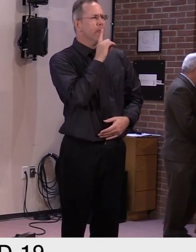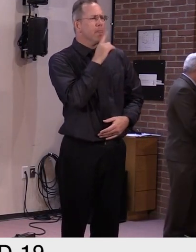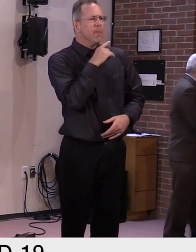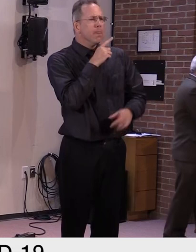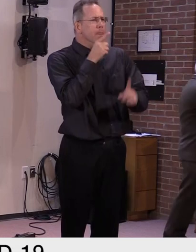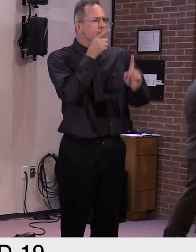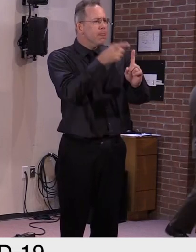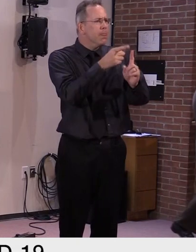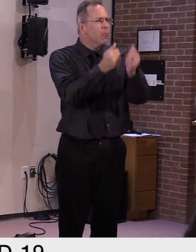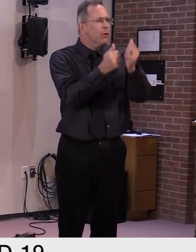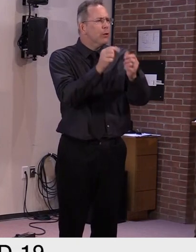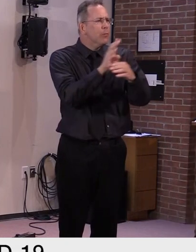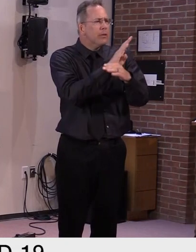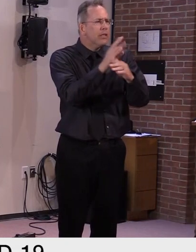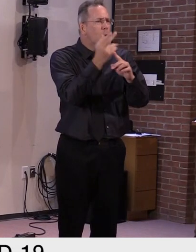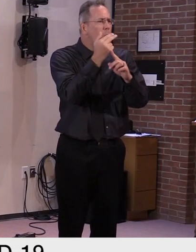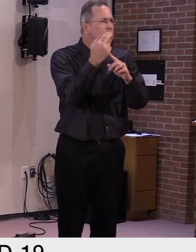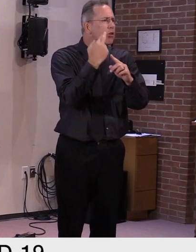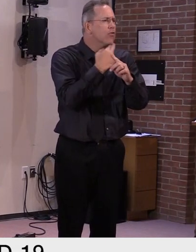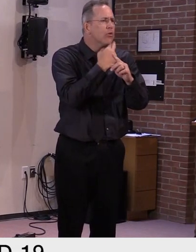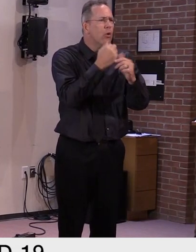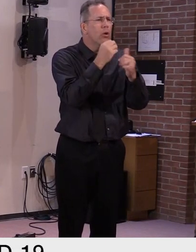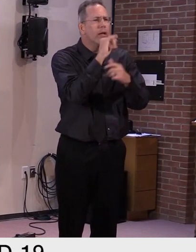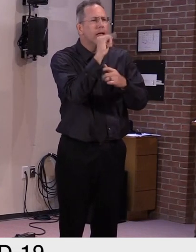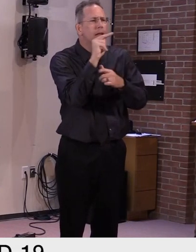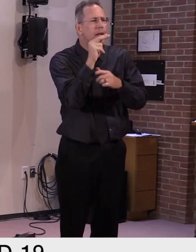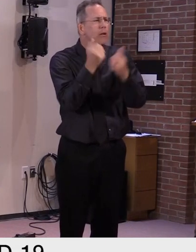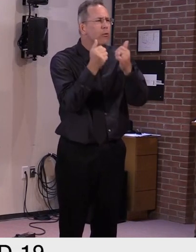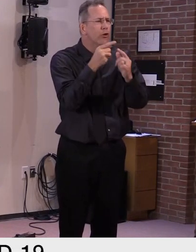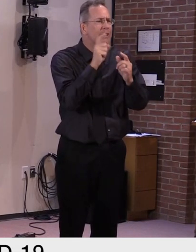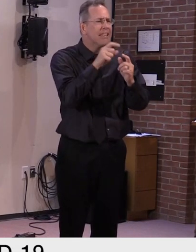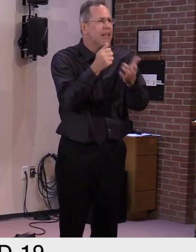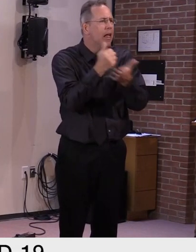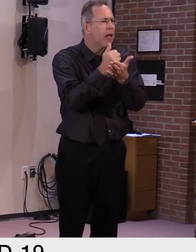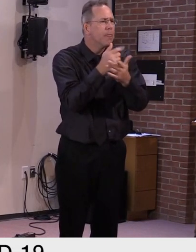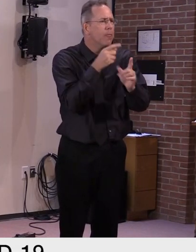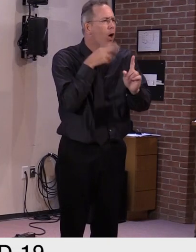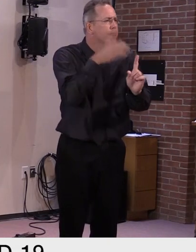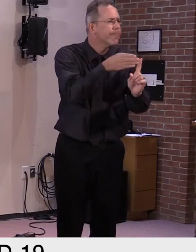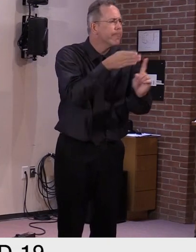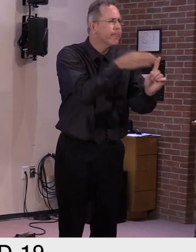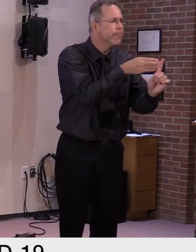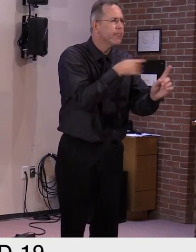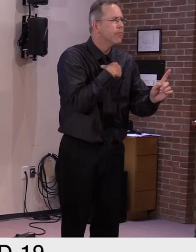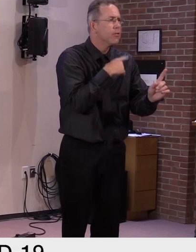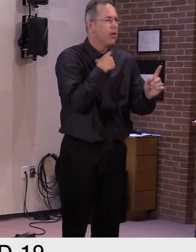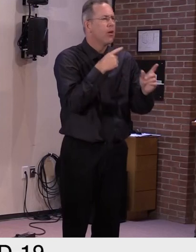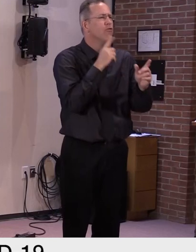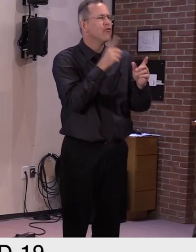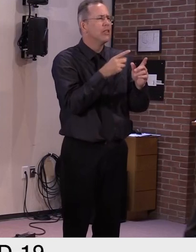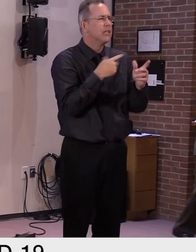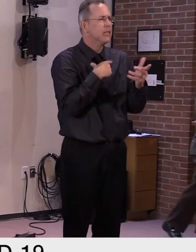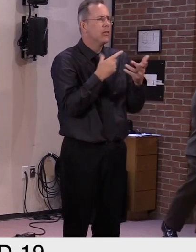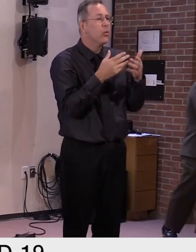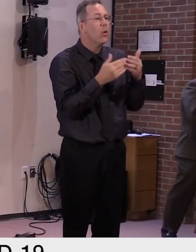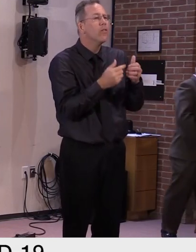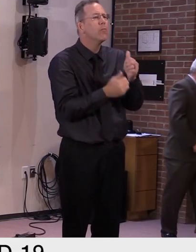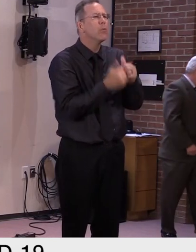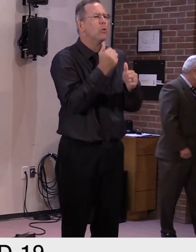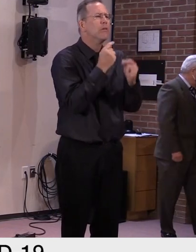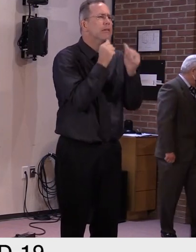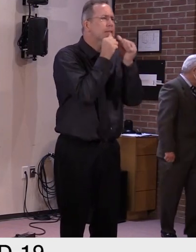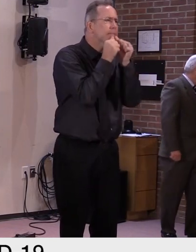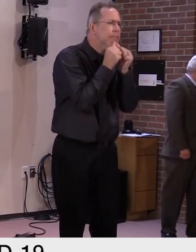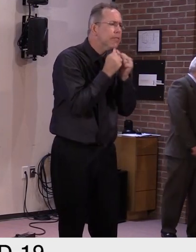need and revenue impact, being that hospitality, travel, and tourism-related businesses are still at a